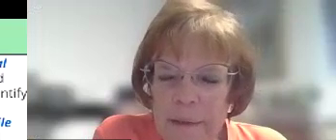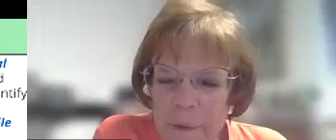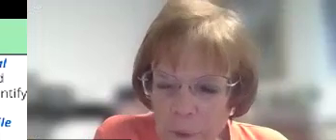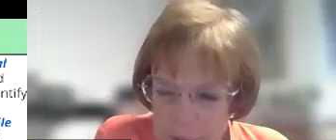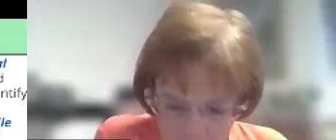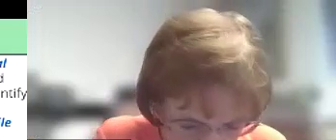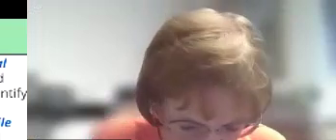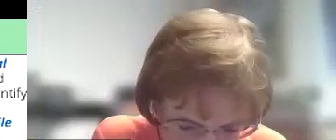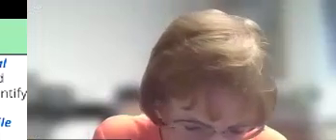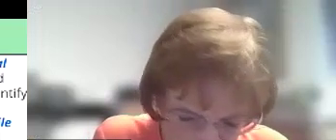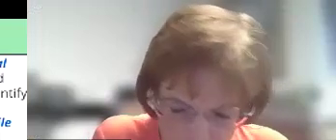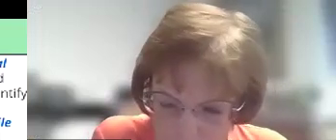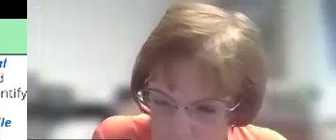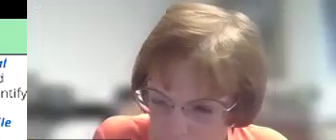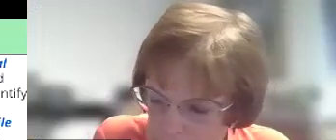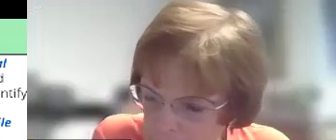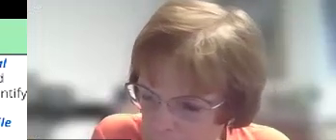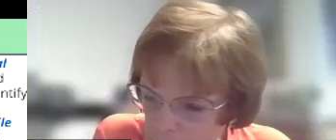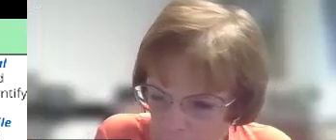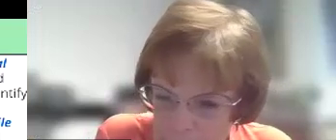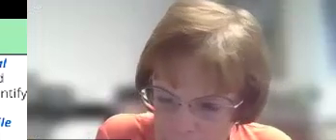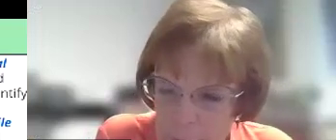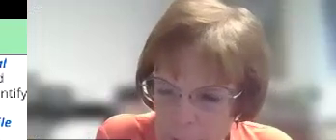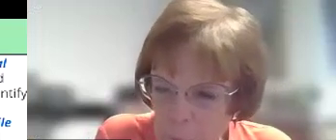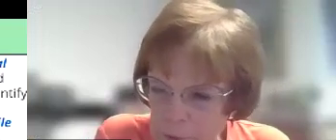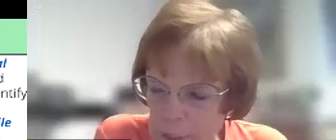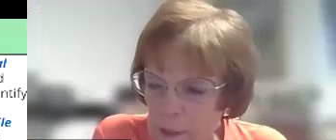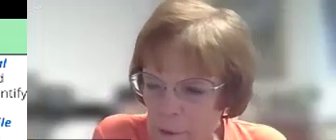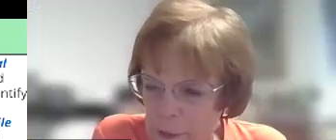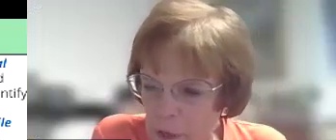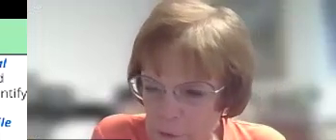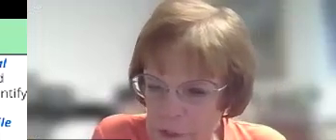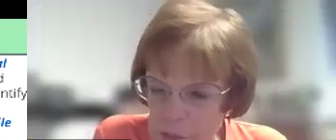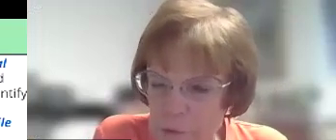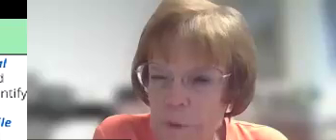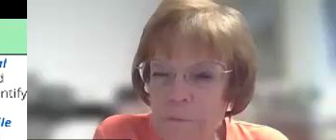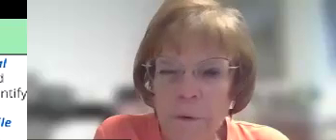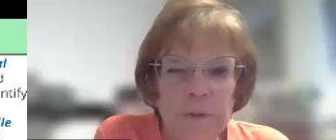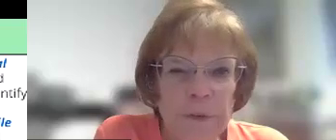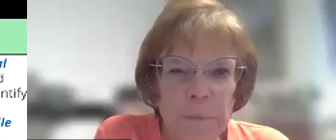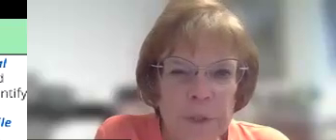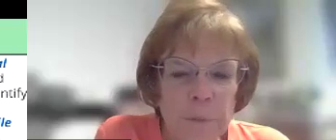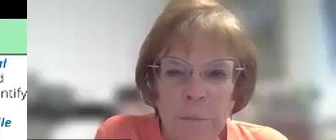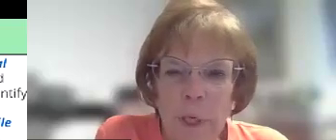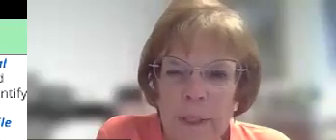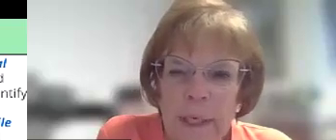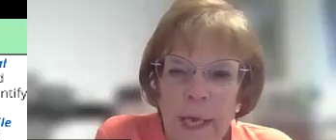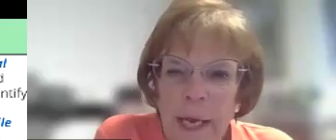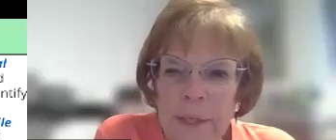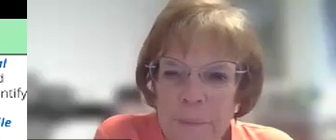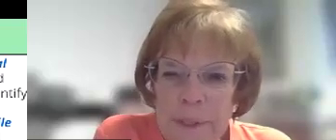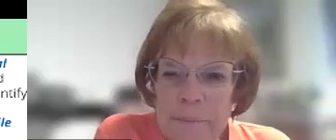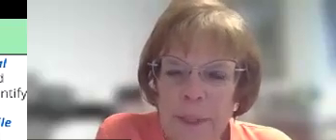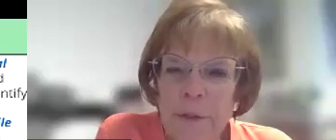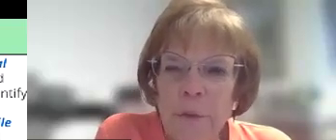had the one comment about the 211. I had a comment or a conversation with folks from 211.